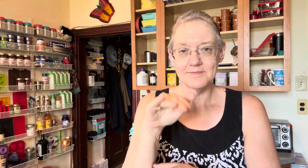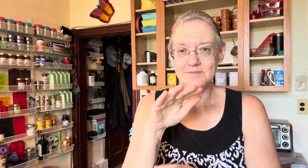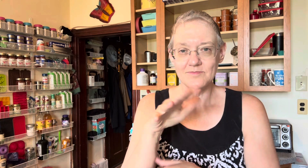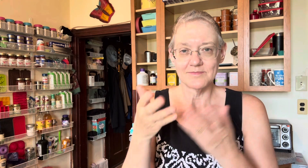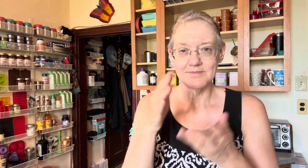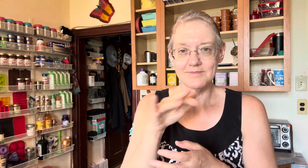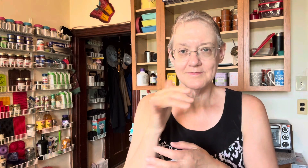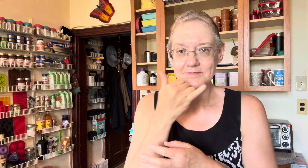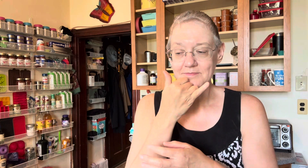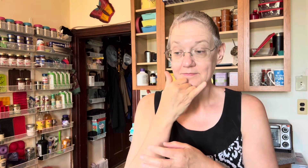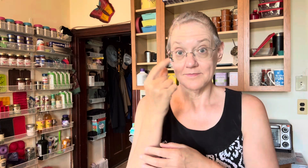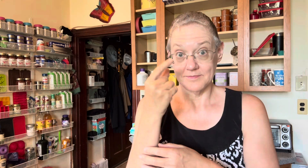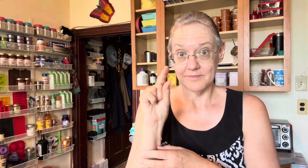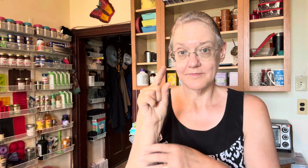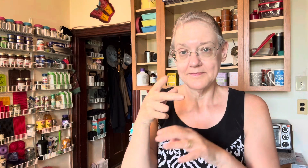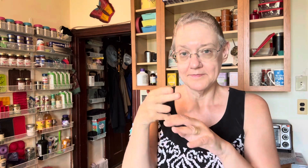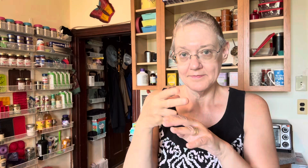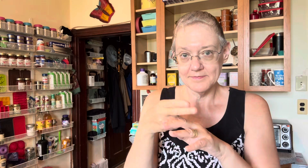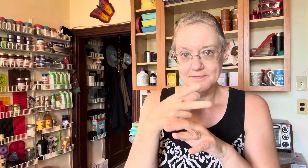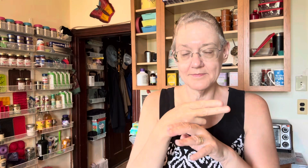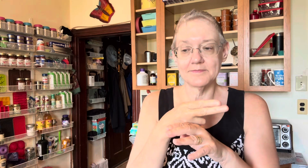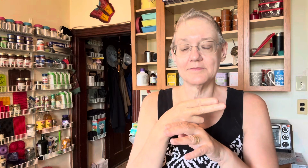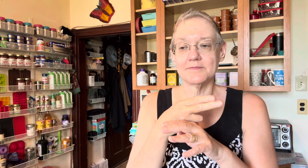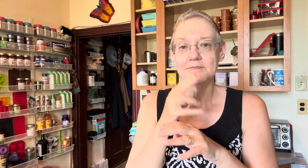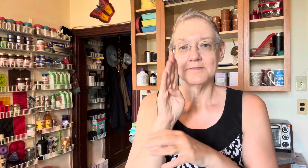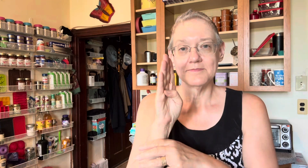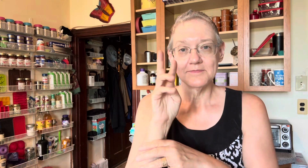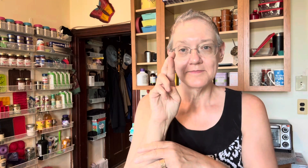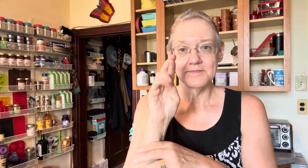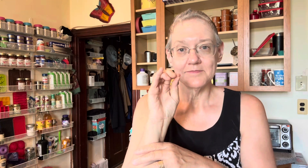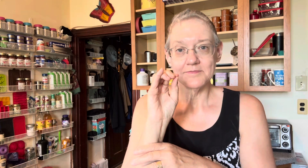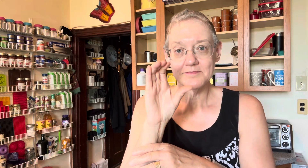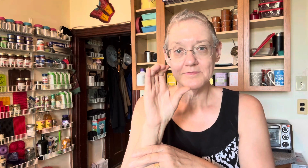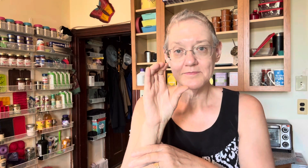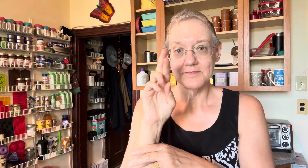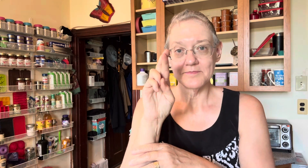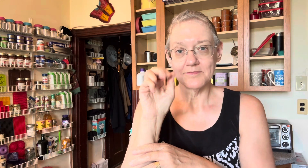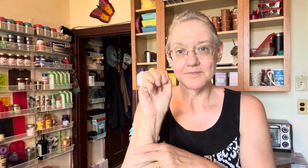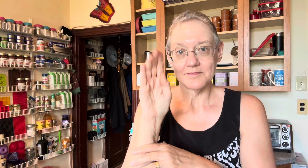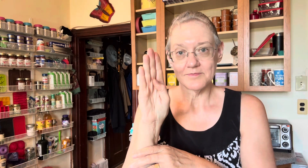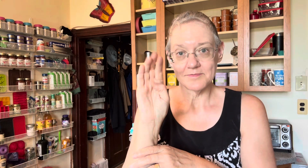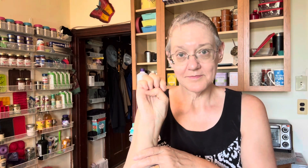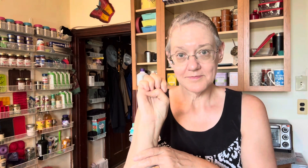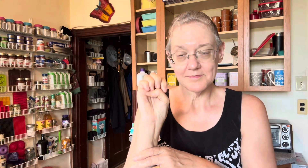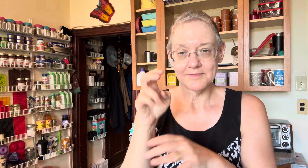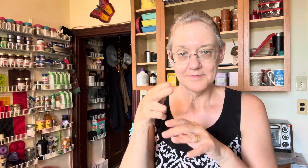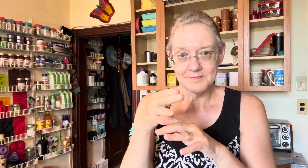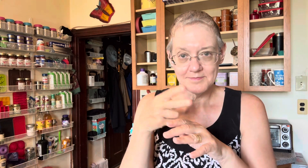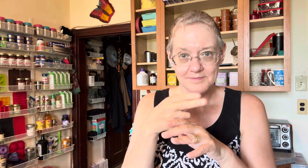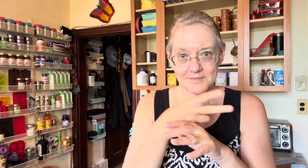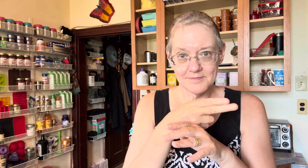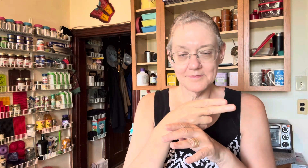dandelion, however you spell that, dandelion greens, chopped all that up, broccoli rabe, chopped up,